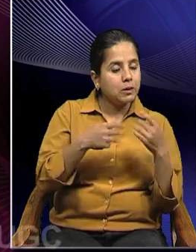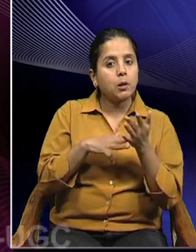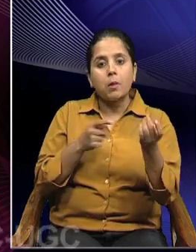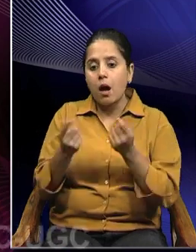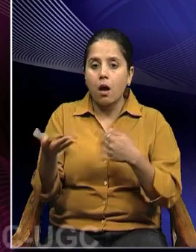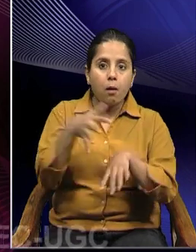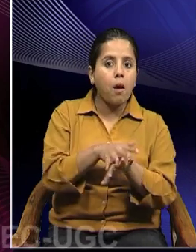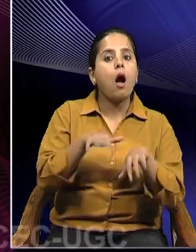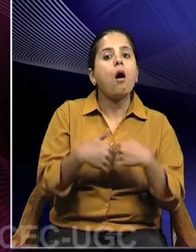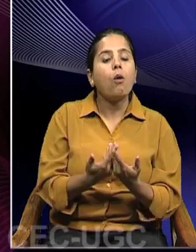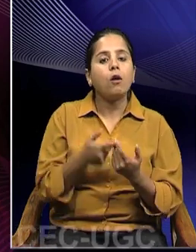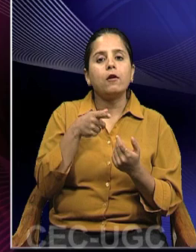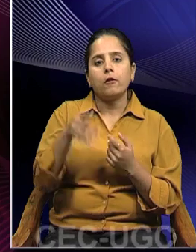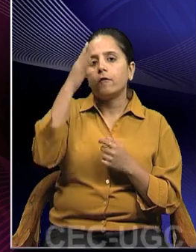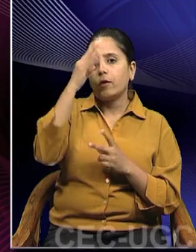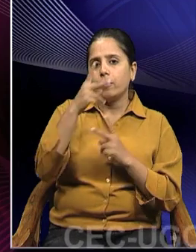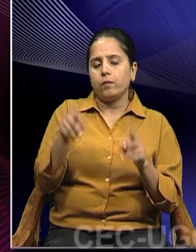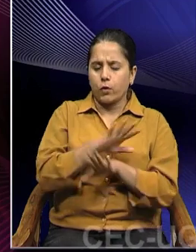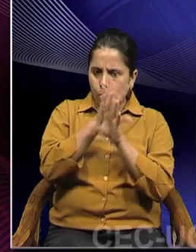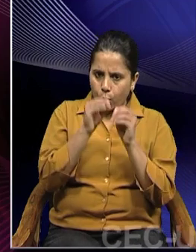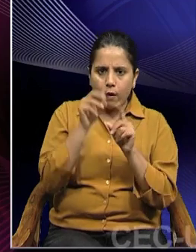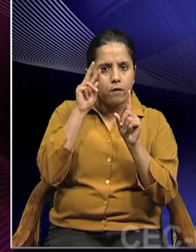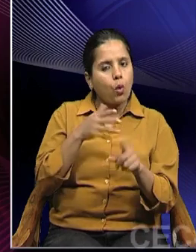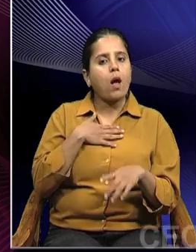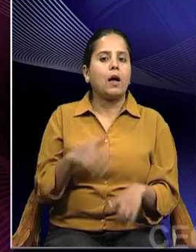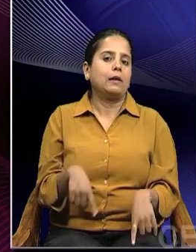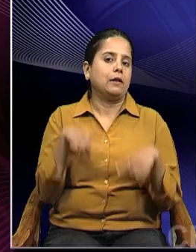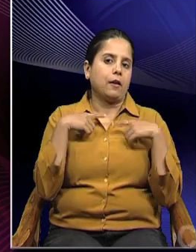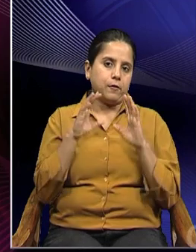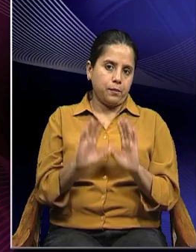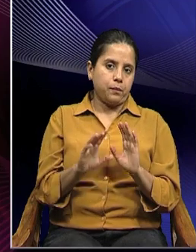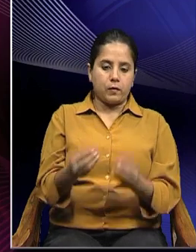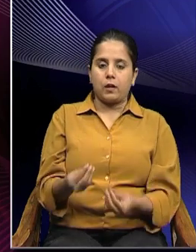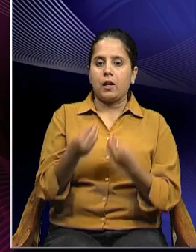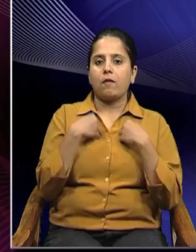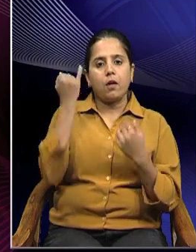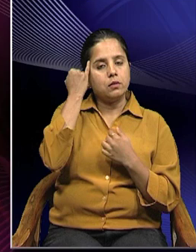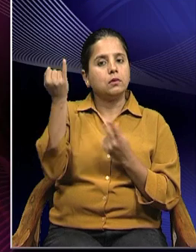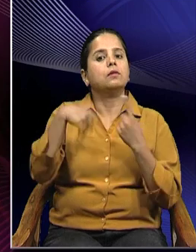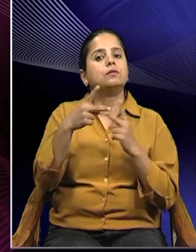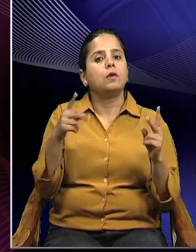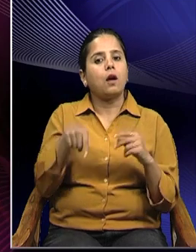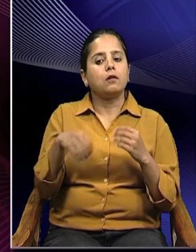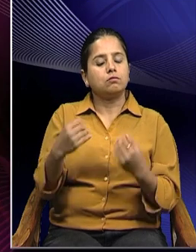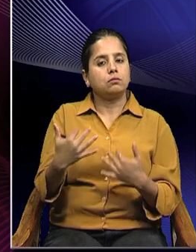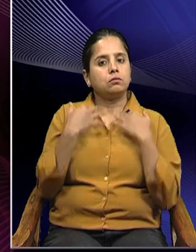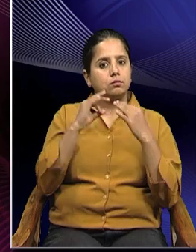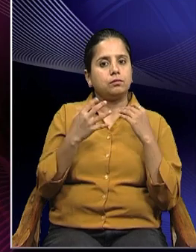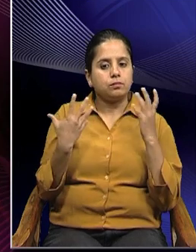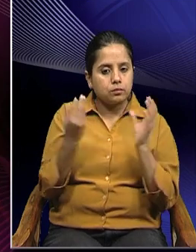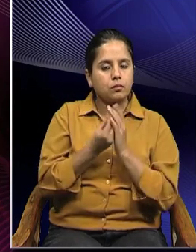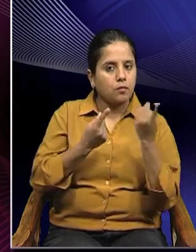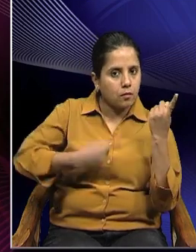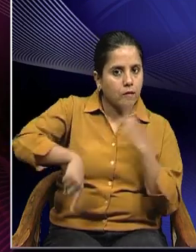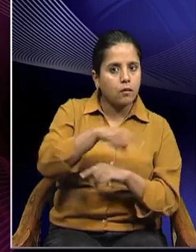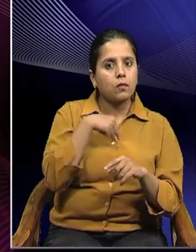This very philosophy offers us a holistic view of life, and it is giving us a suggestion that enlightened collective interest should be